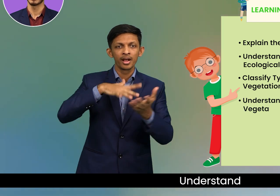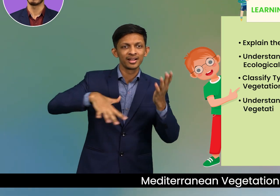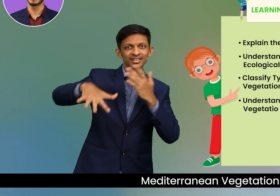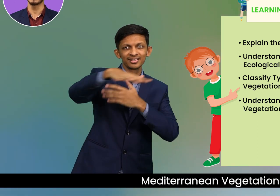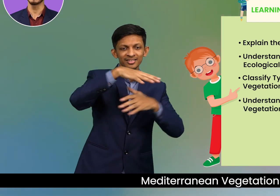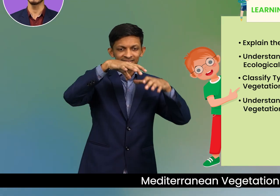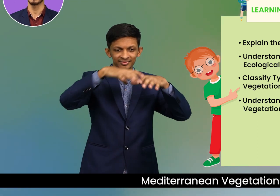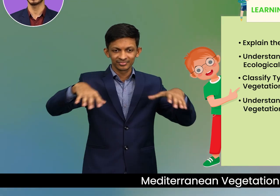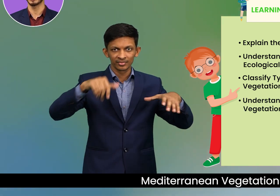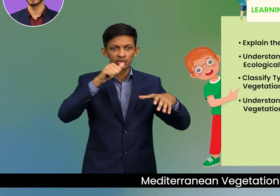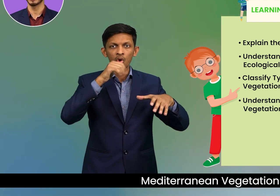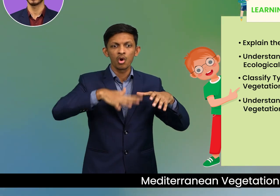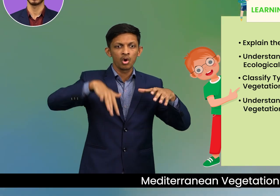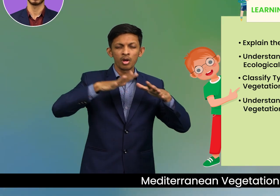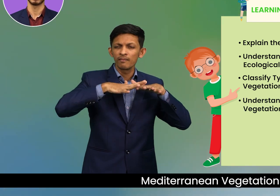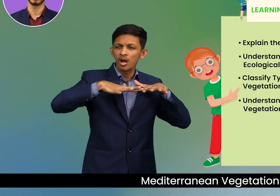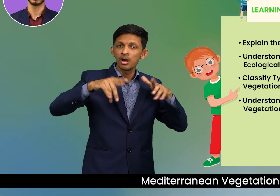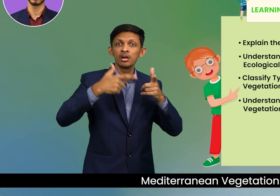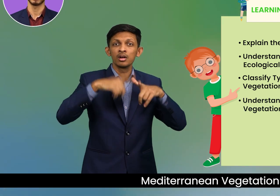Understand Mediterranean vegetation.